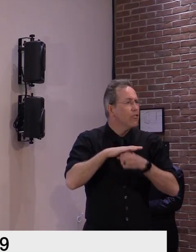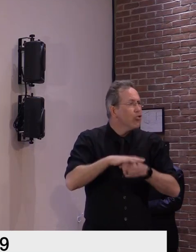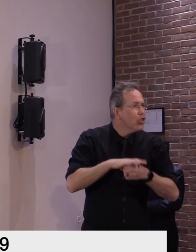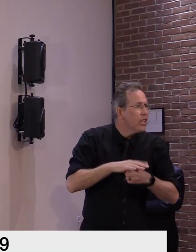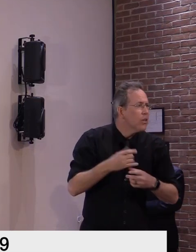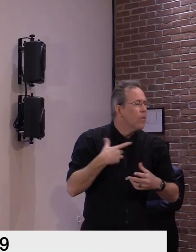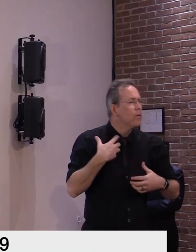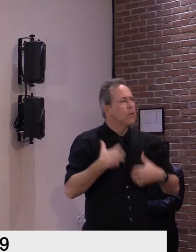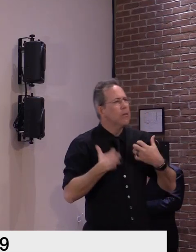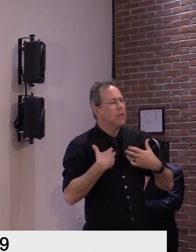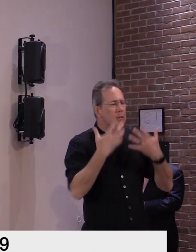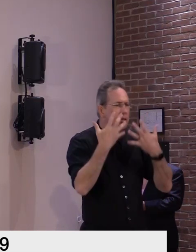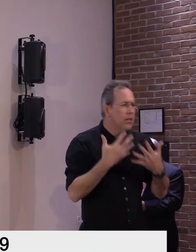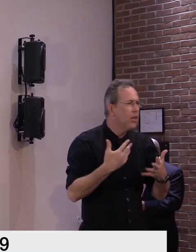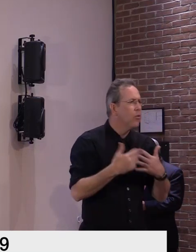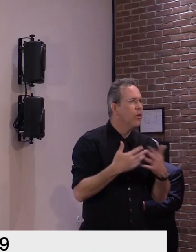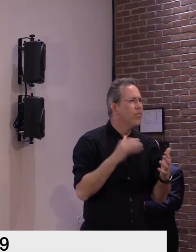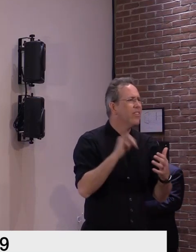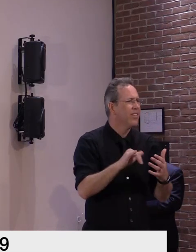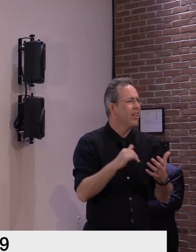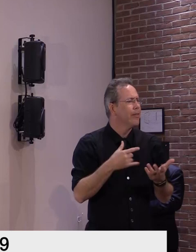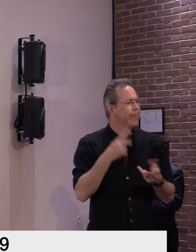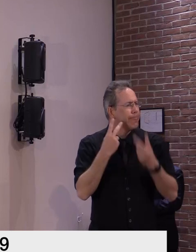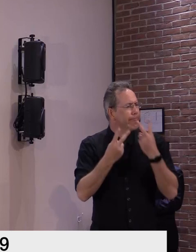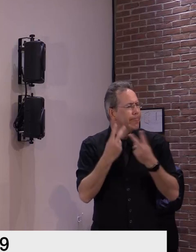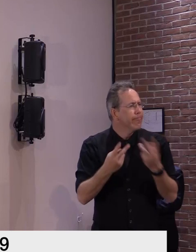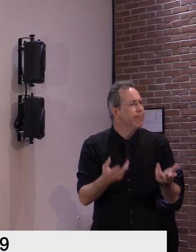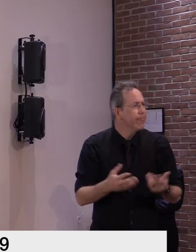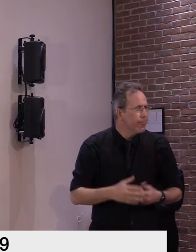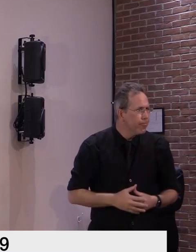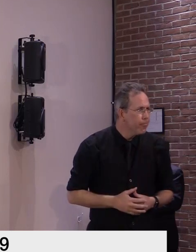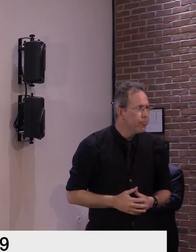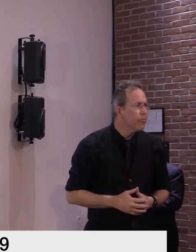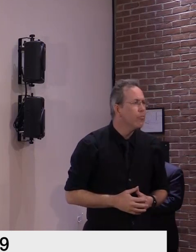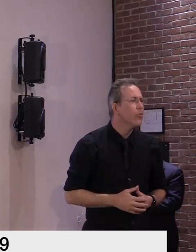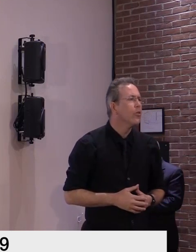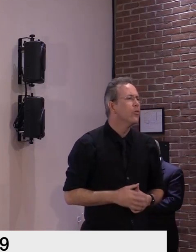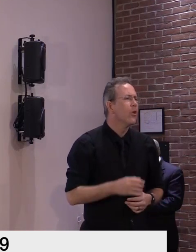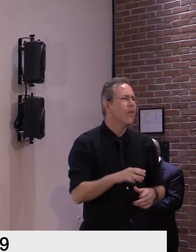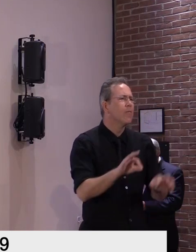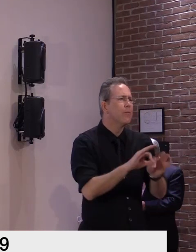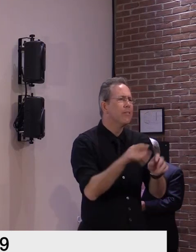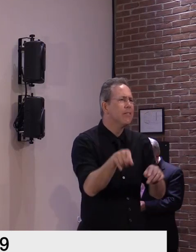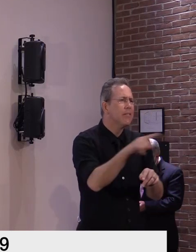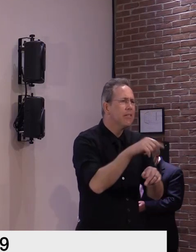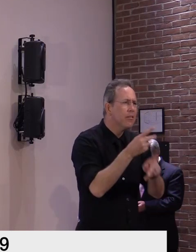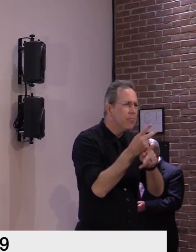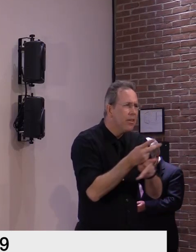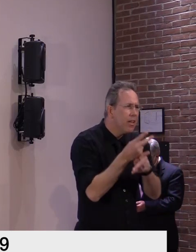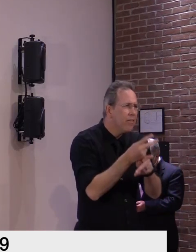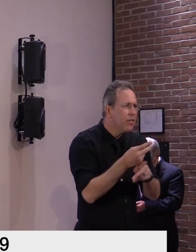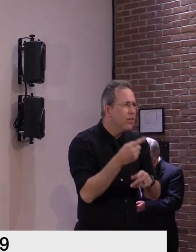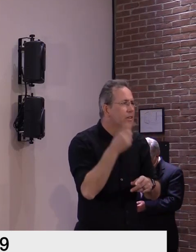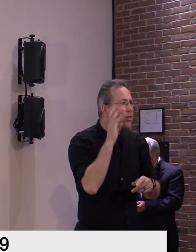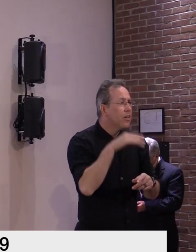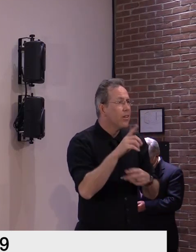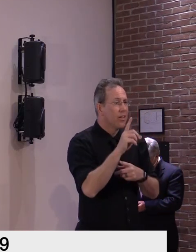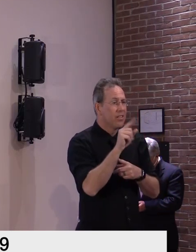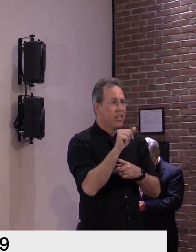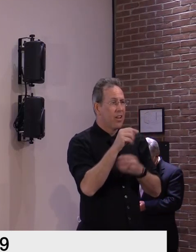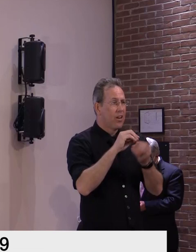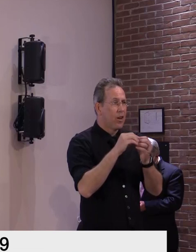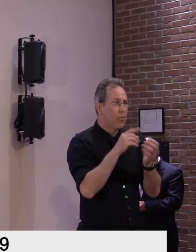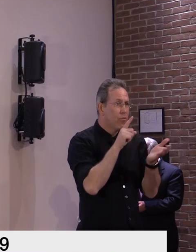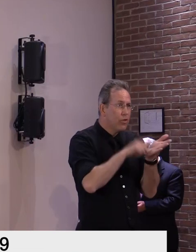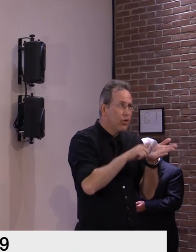physical as they were psychological. So we have to be careful as we hear about data like this. But I do want to say that